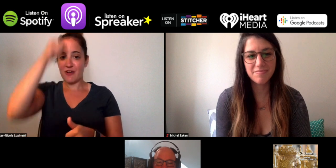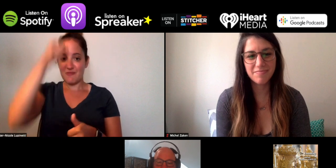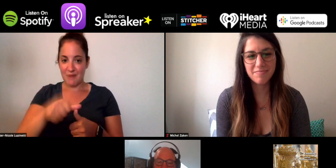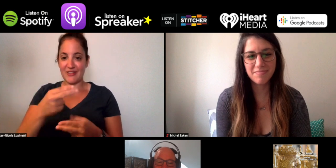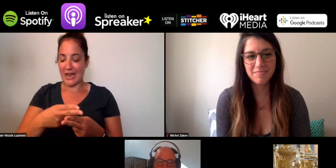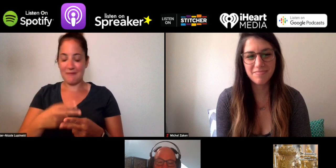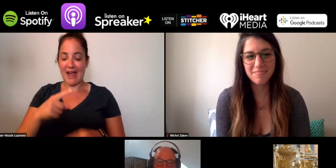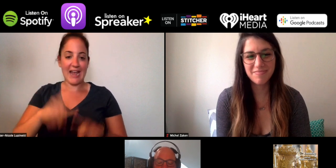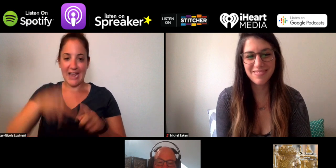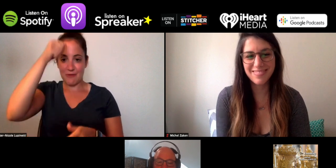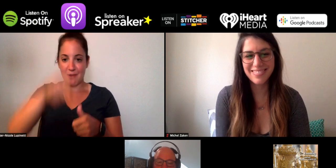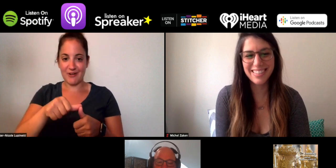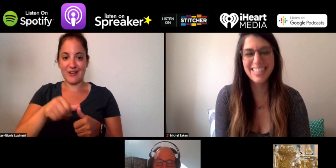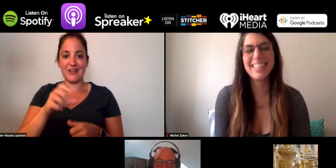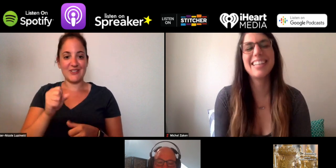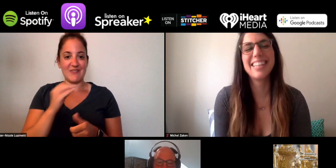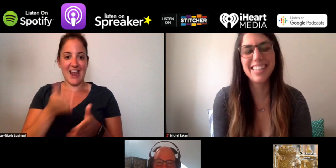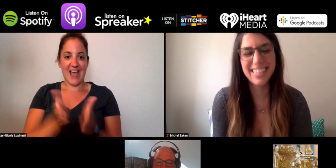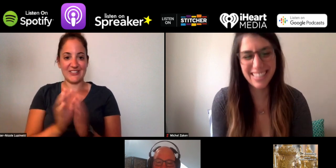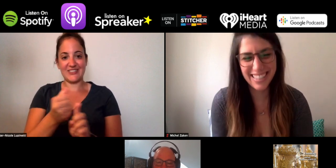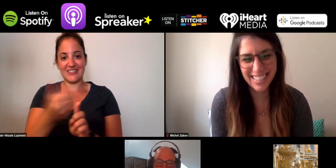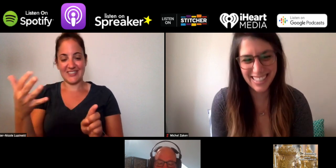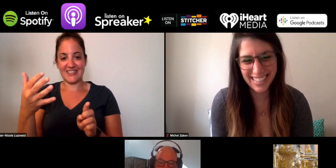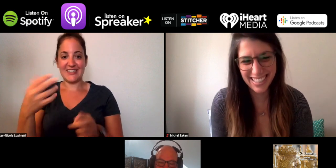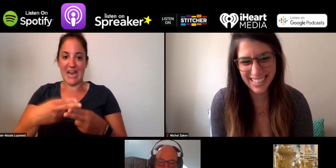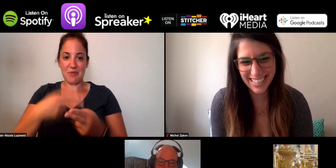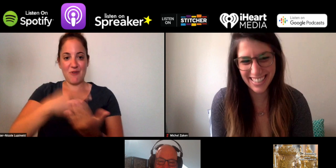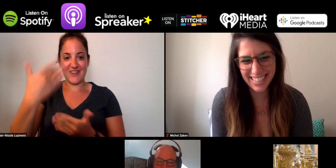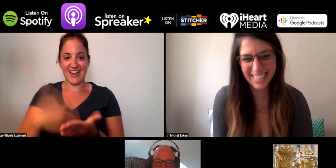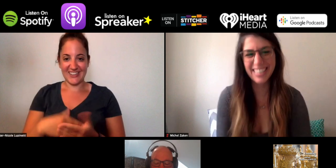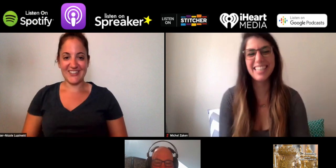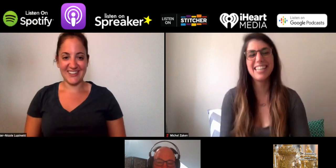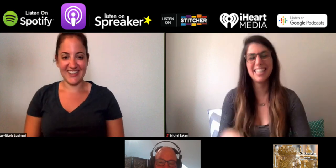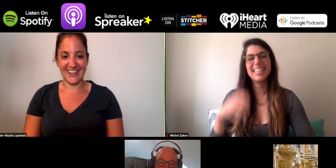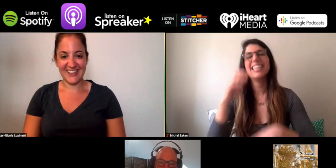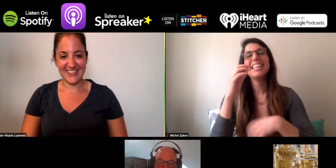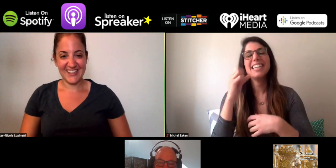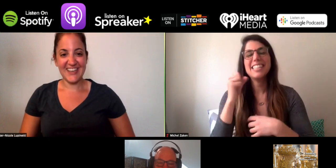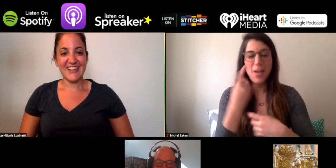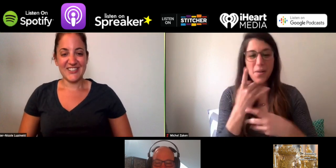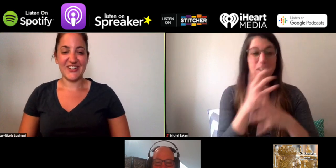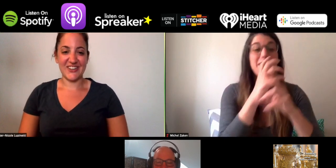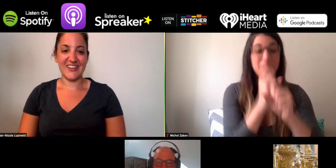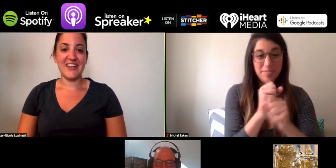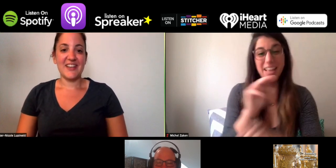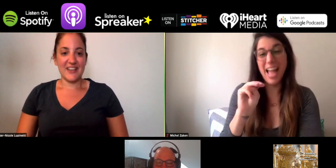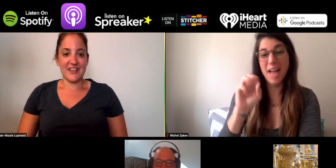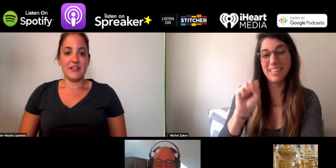can't. So I'm going to have her tell us what that program is. What is that program?